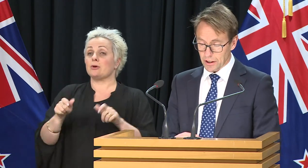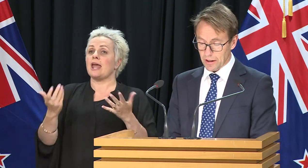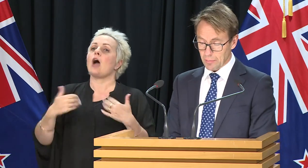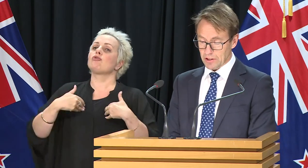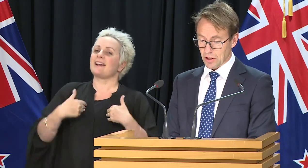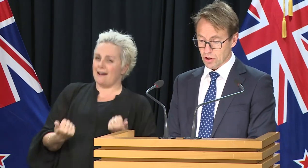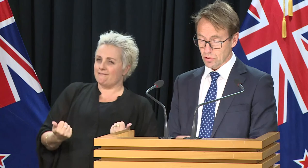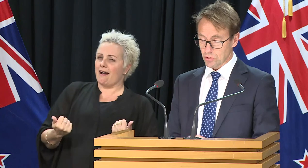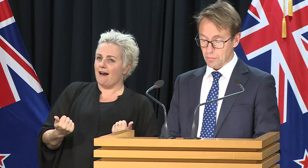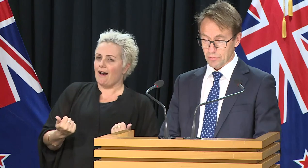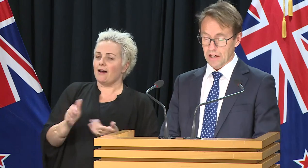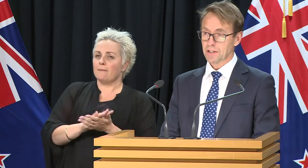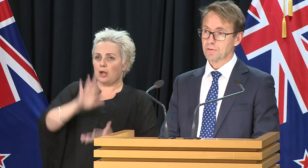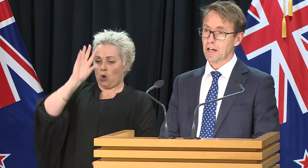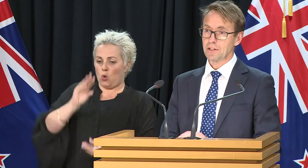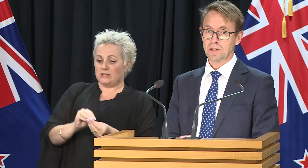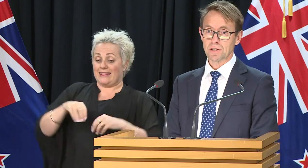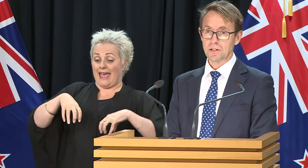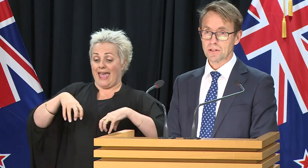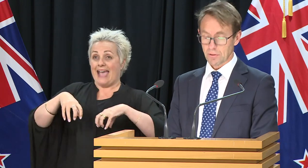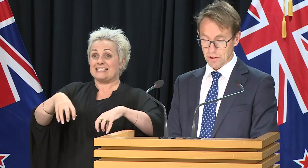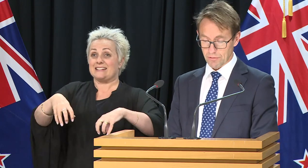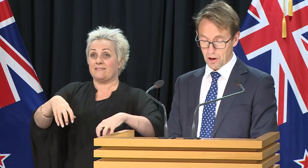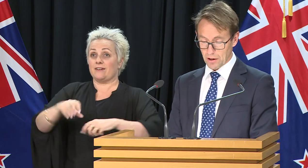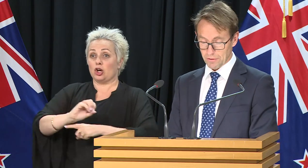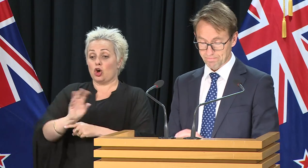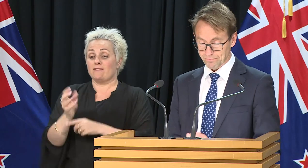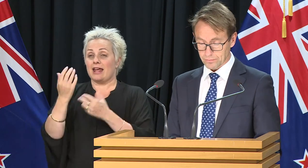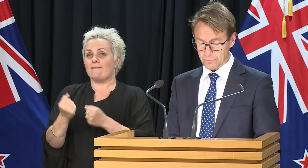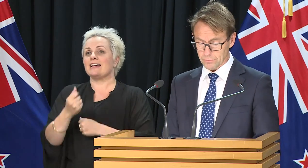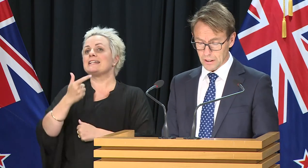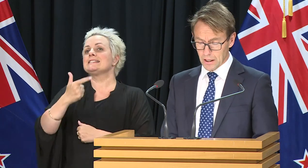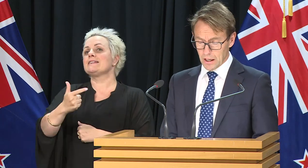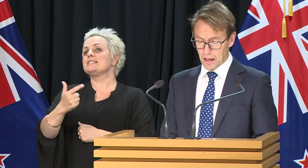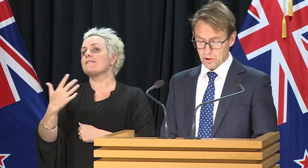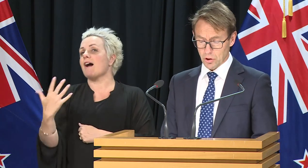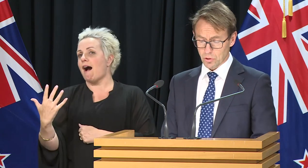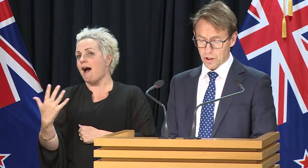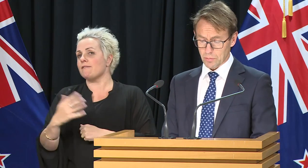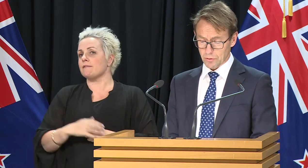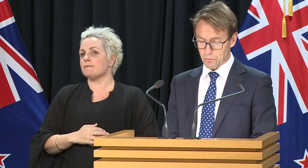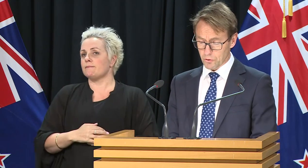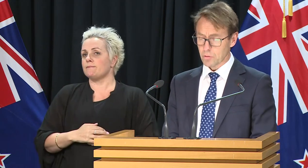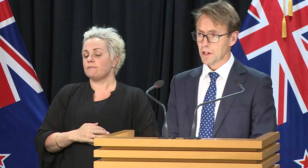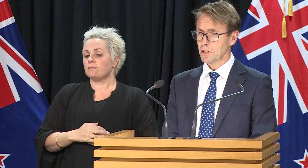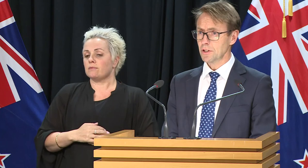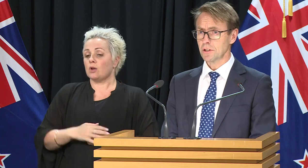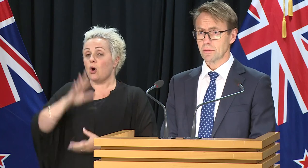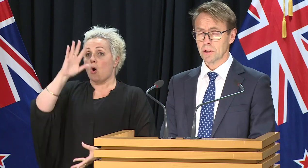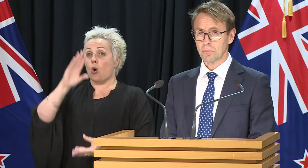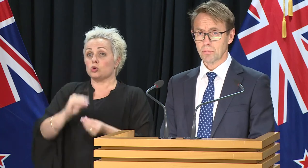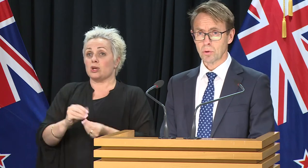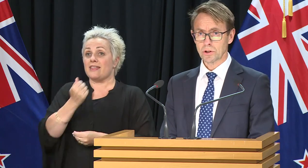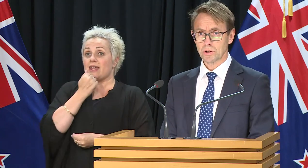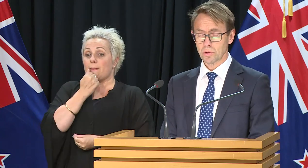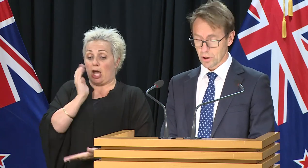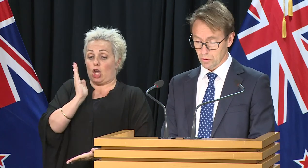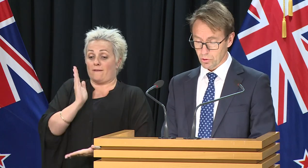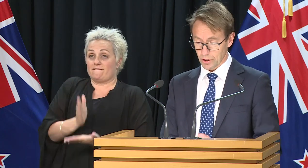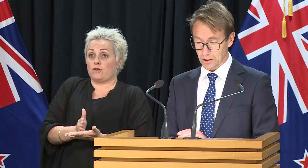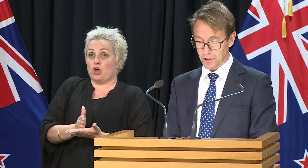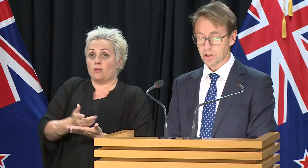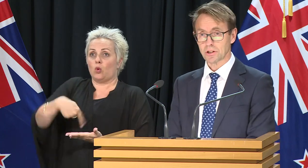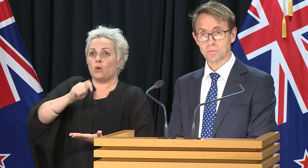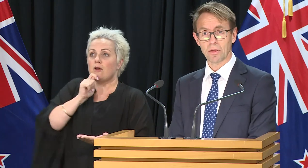recovered, and that means our total number of active cases is 75. Our total number of confirmed cases that we report to the World